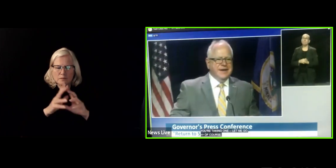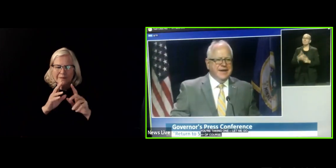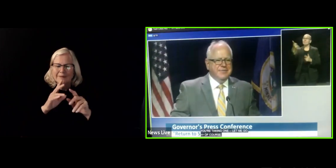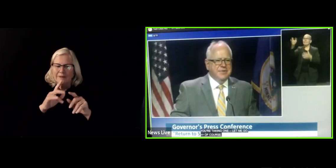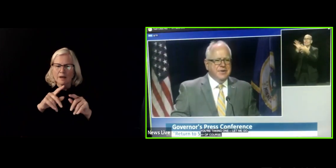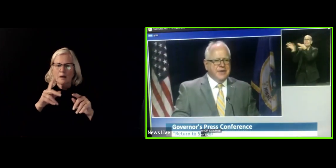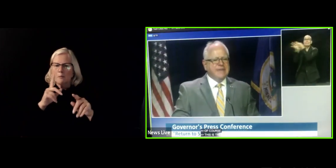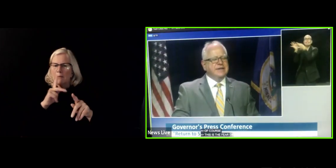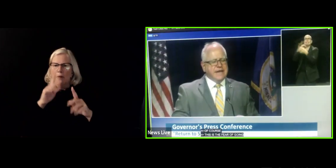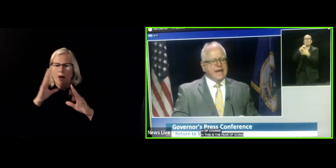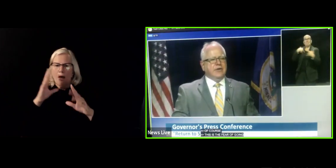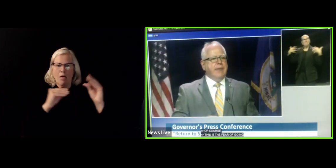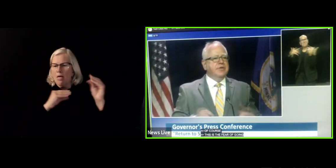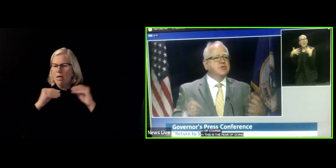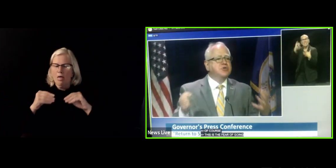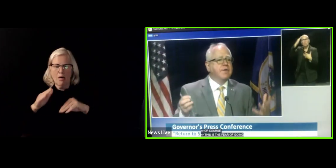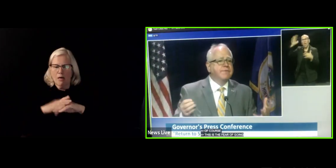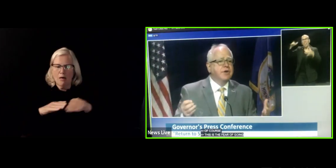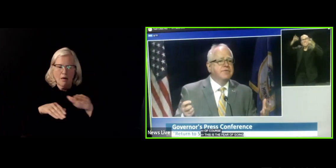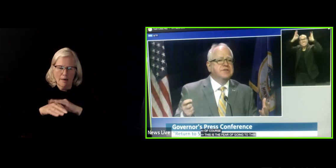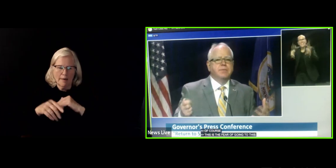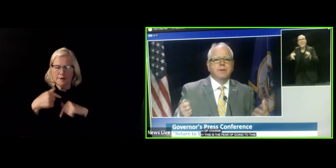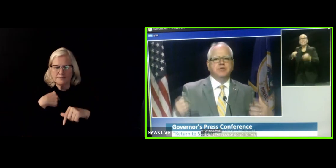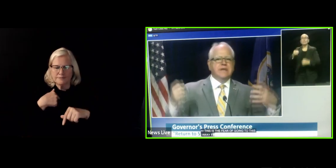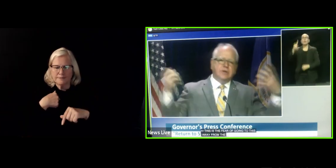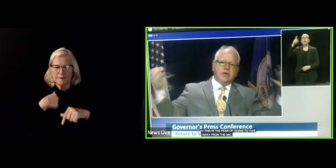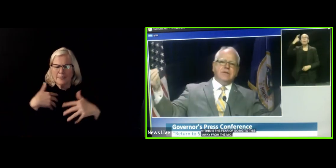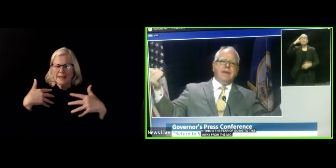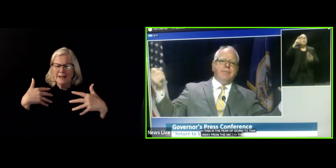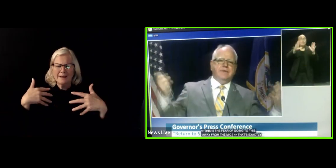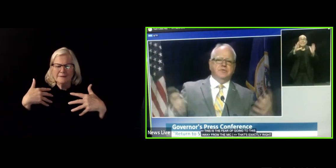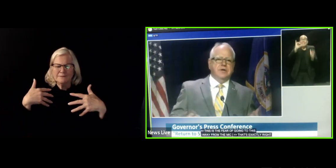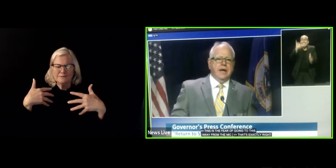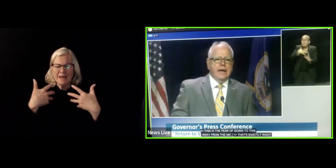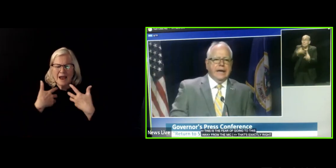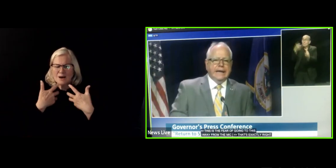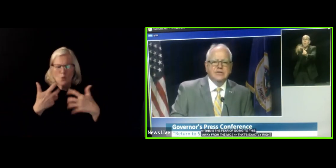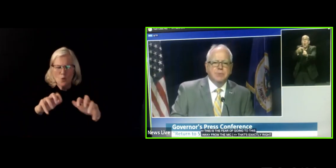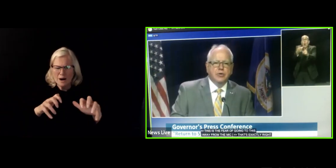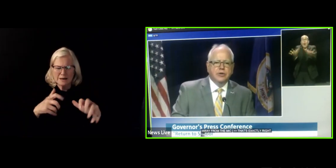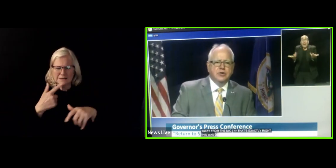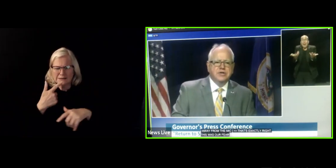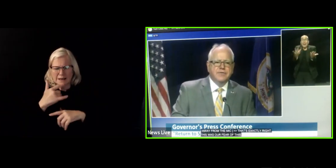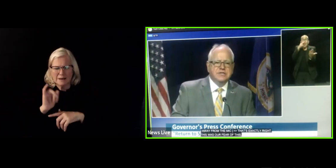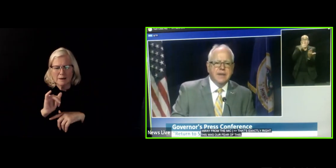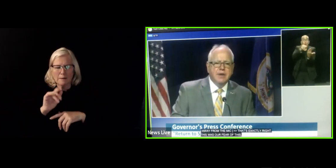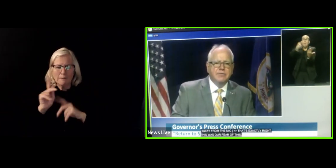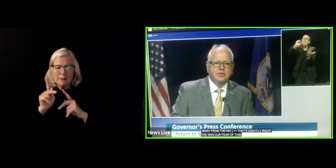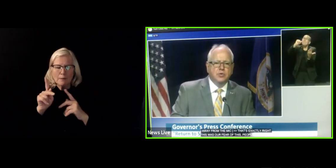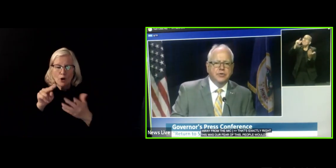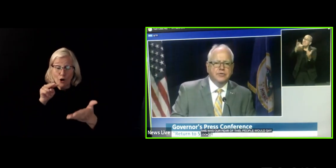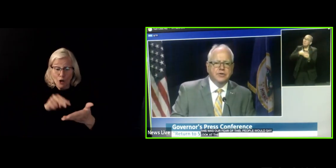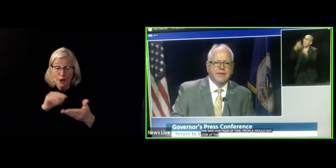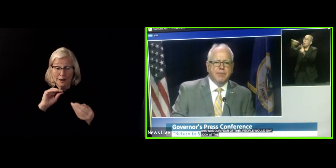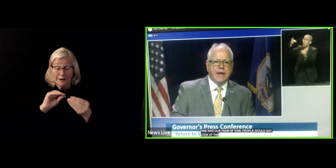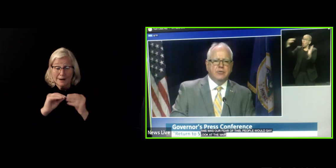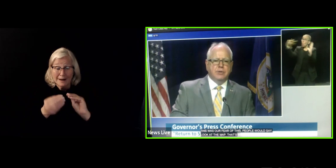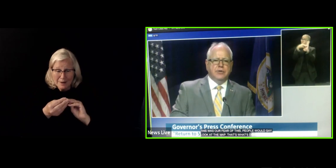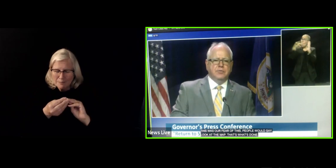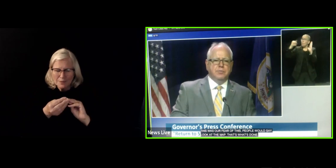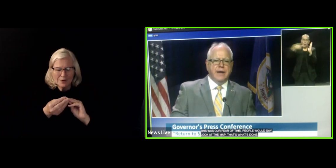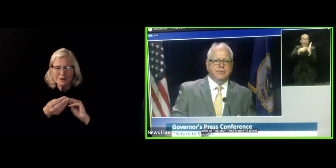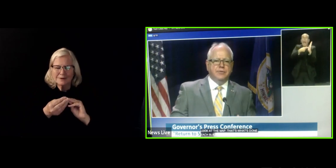Yeah, that's exactly right. This was our fear of this, that people would say, look at the map and that's what's done. Each building looks different. Some of these rural districts have brand